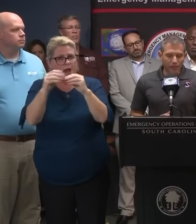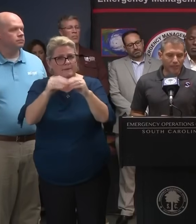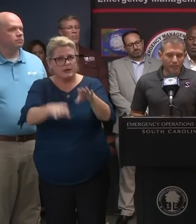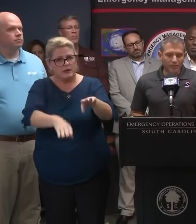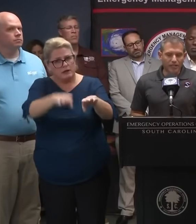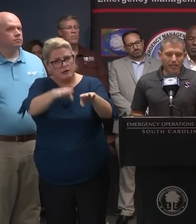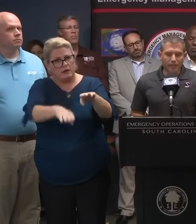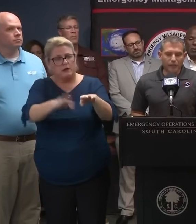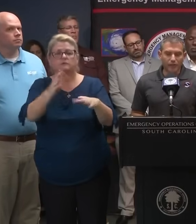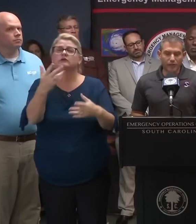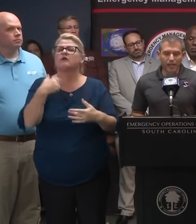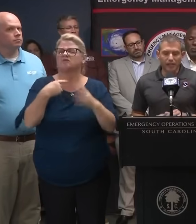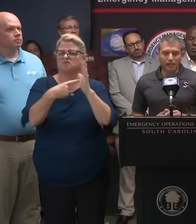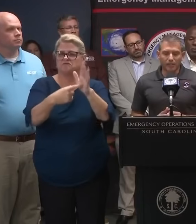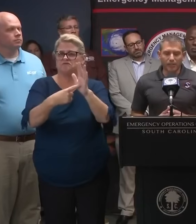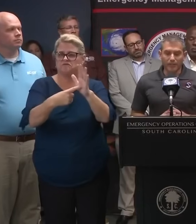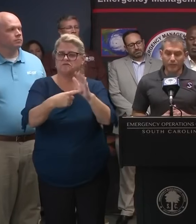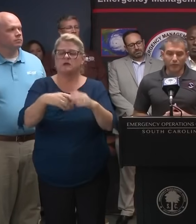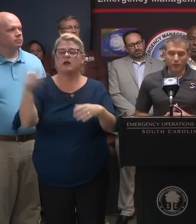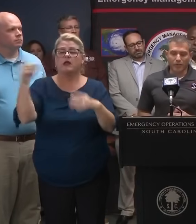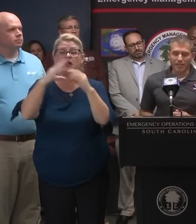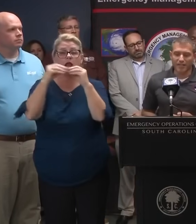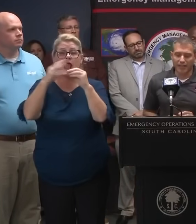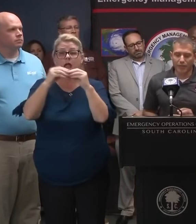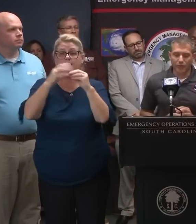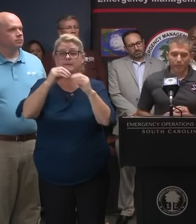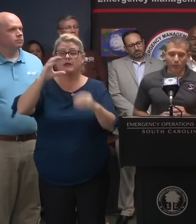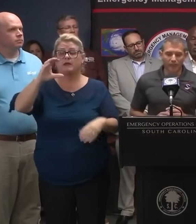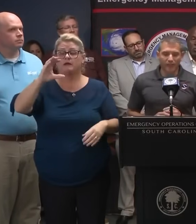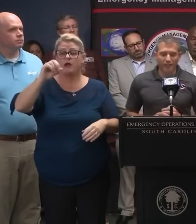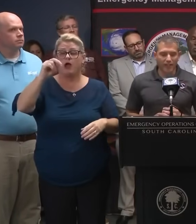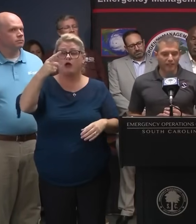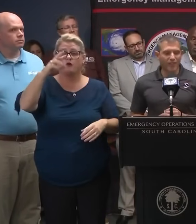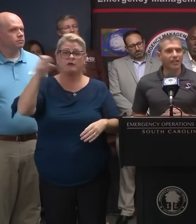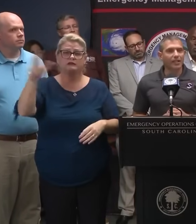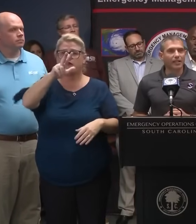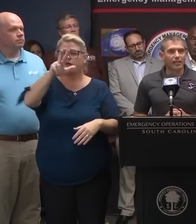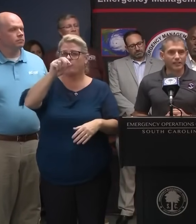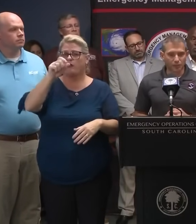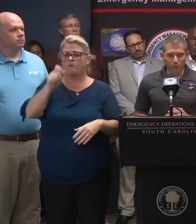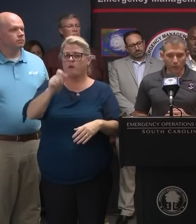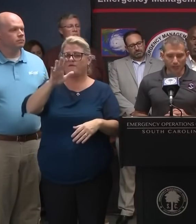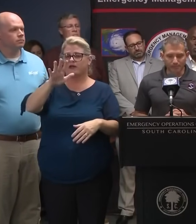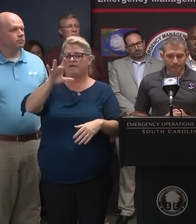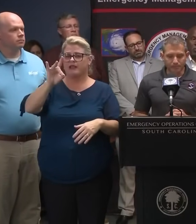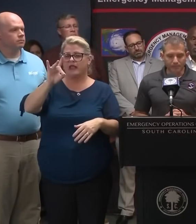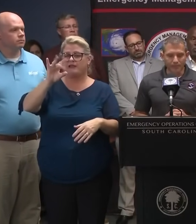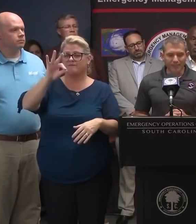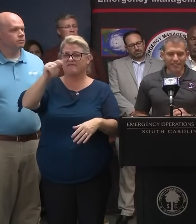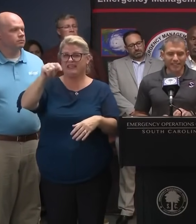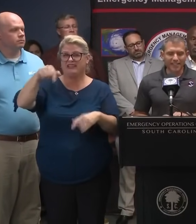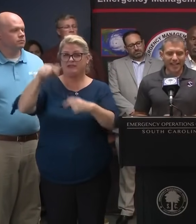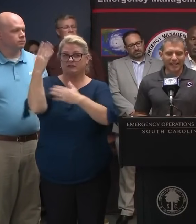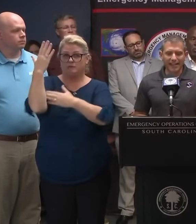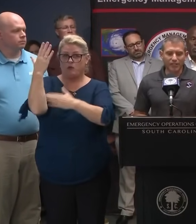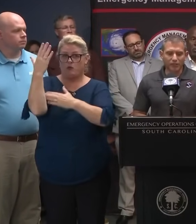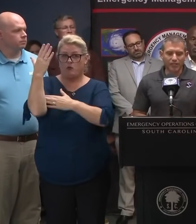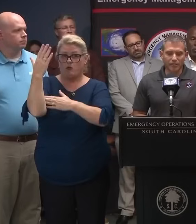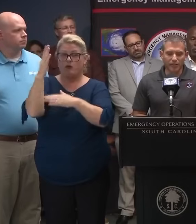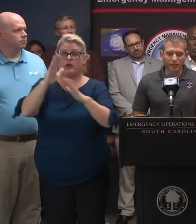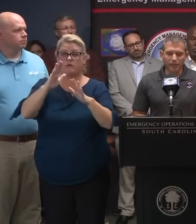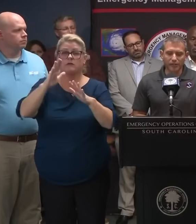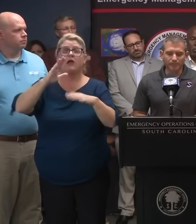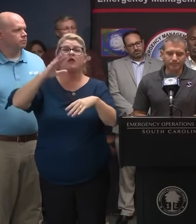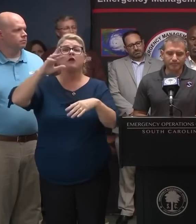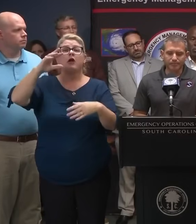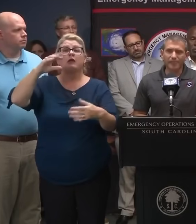for reference, the Congaree River at Columbia appears to have crested at 30.58 feet late this morning. This is the ninth highest crest